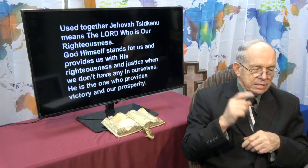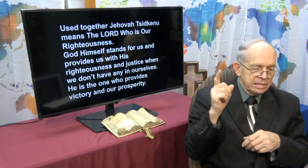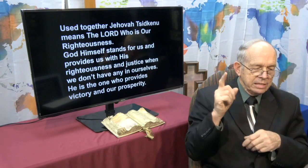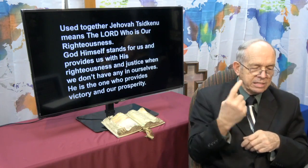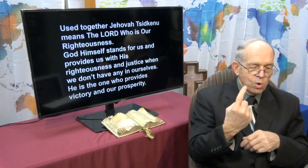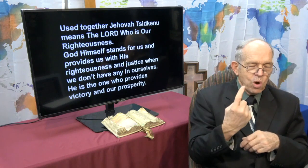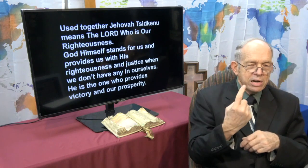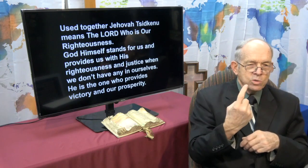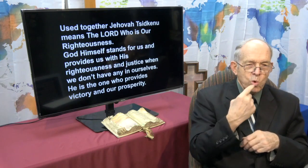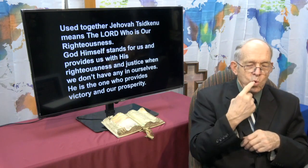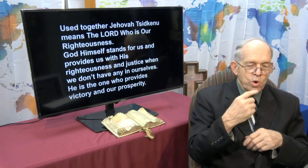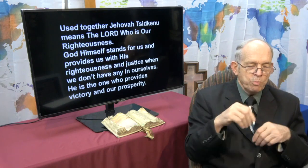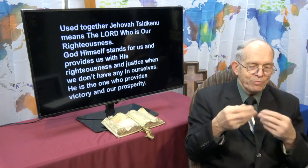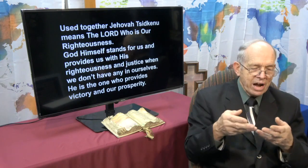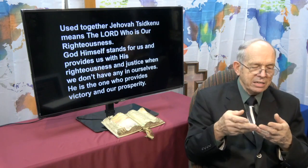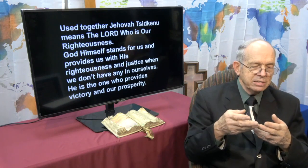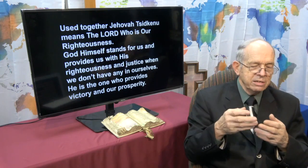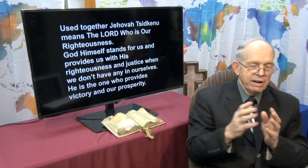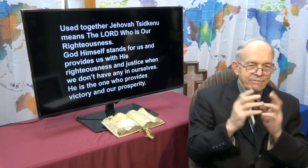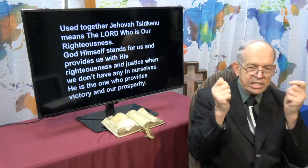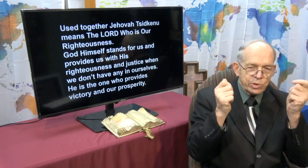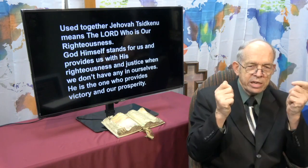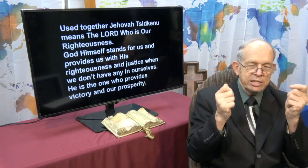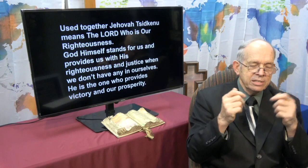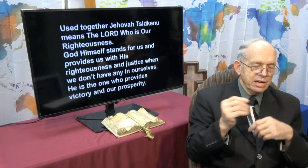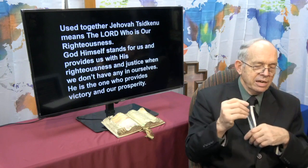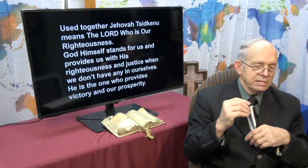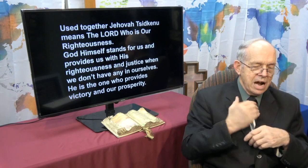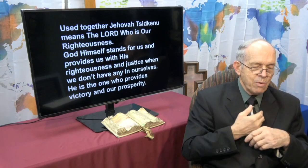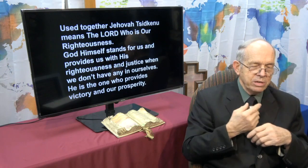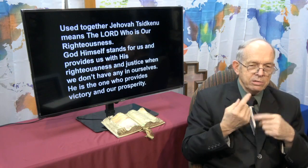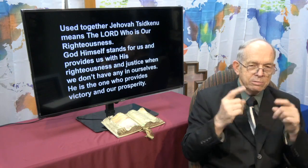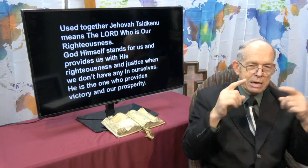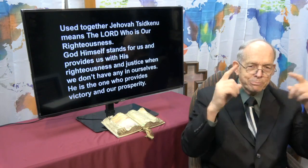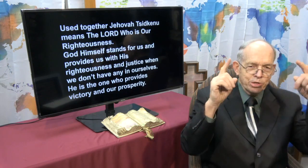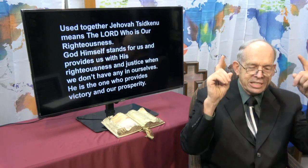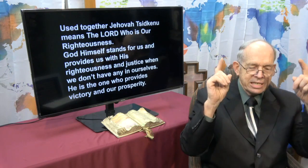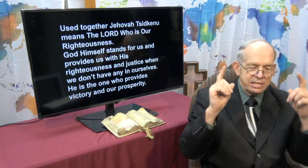ourselves. He is the one who provides victory and our prosperity.